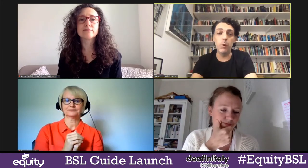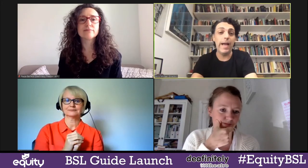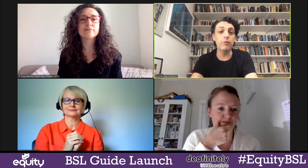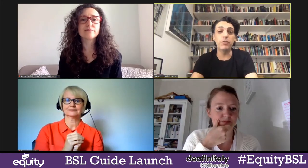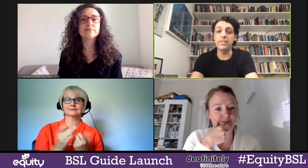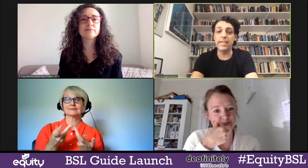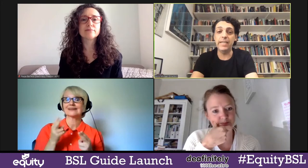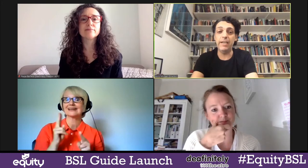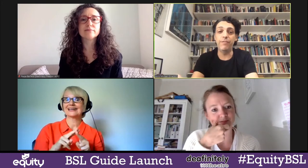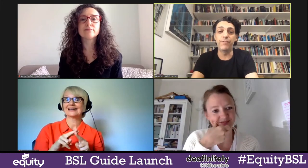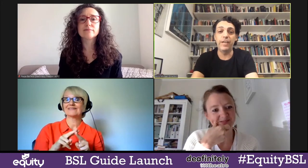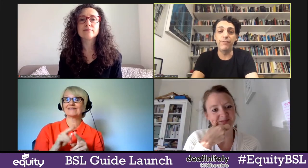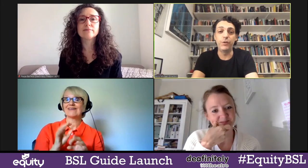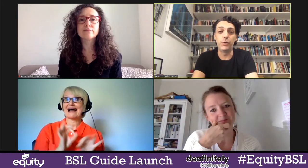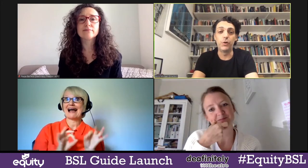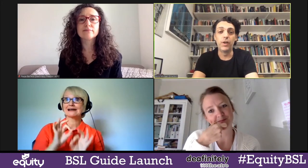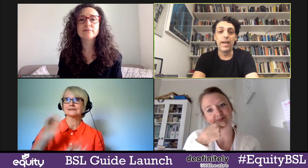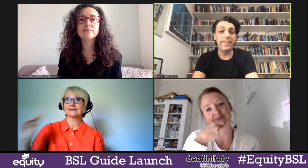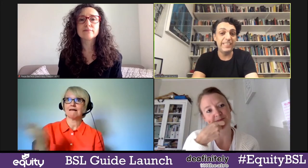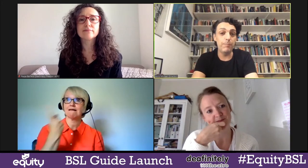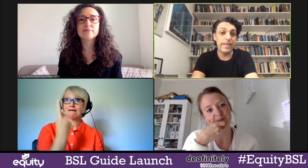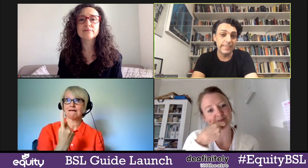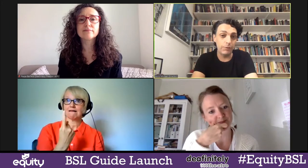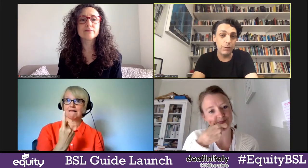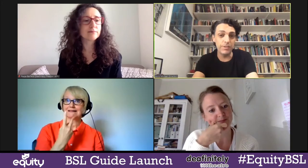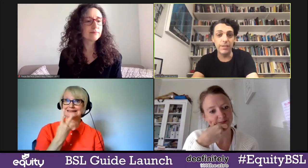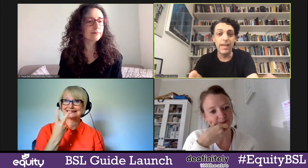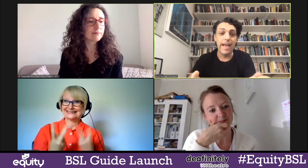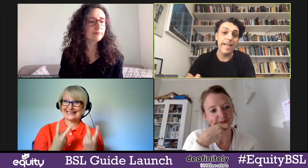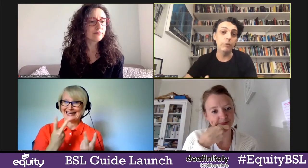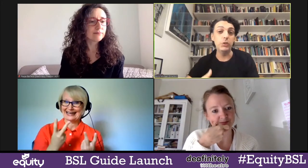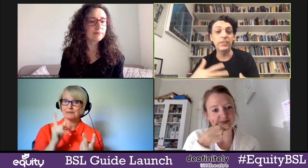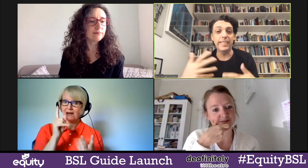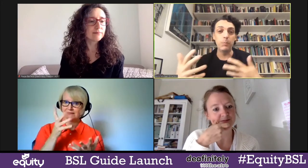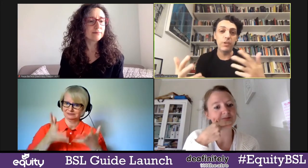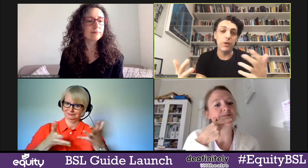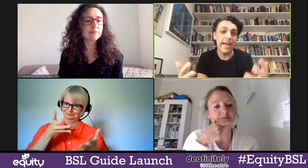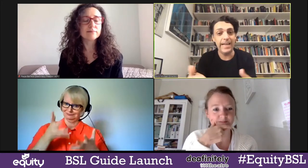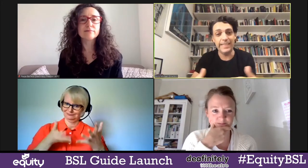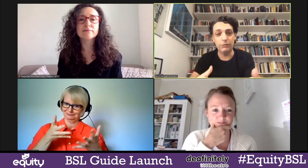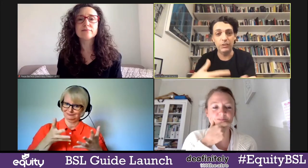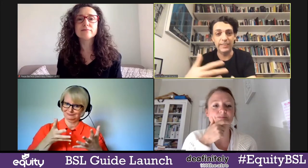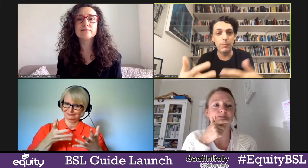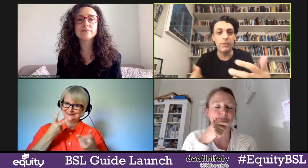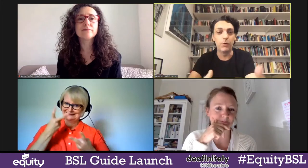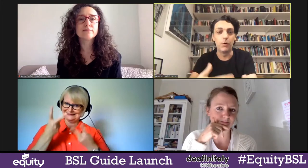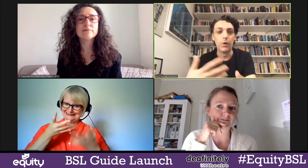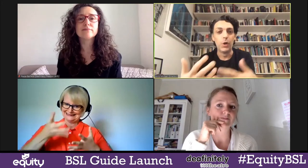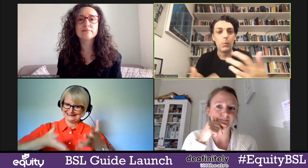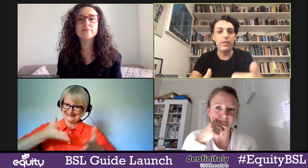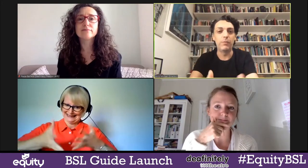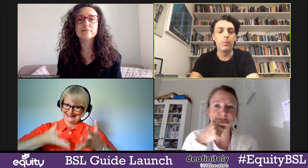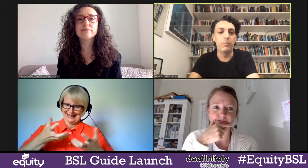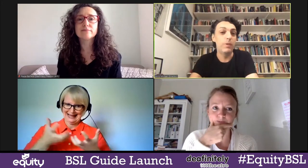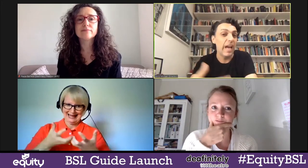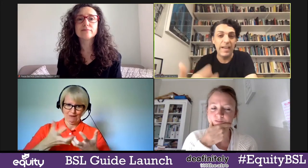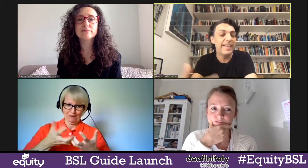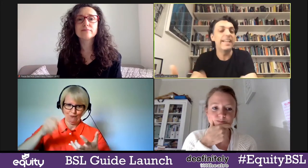how do you sing if you're a native BSL user, and how do you sing with your hands? How do you sing with your in other